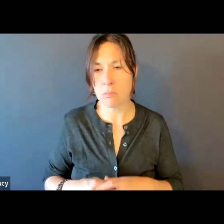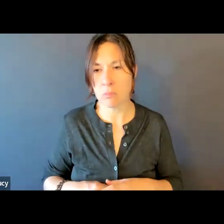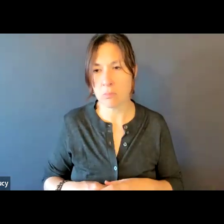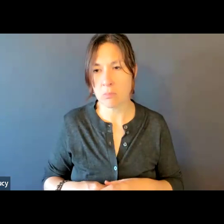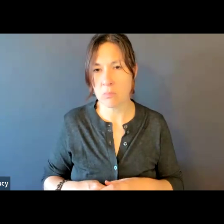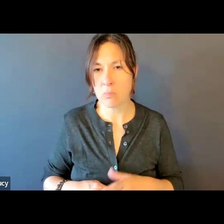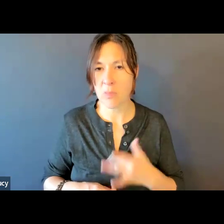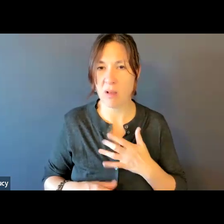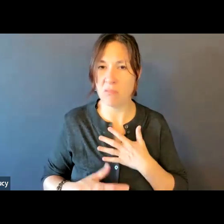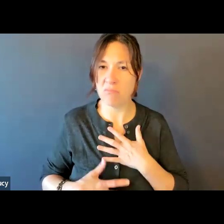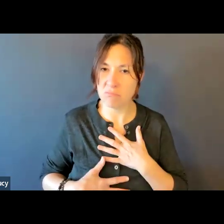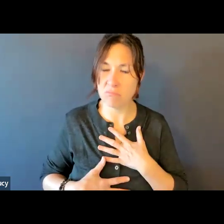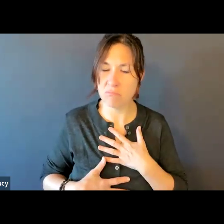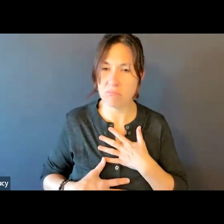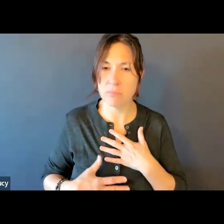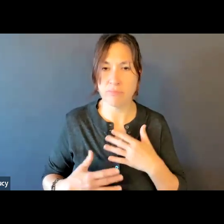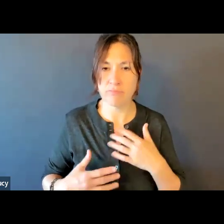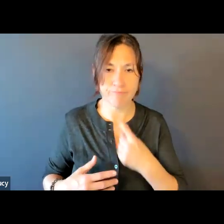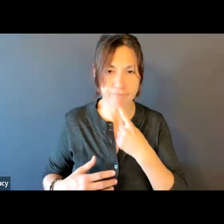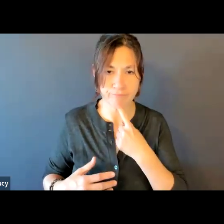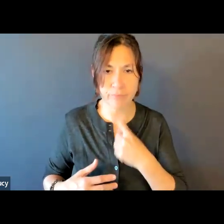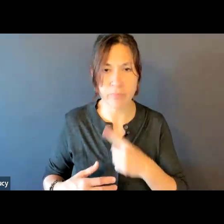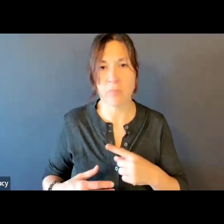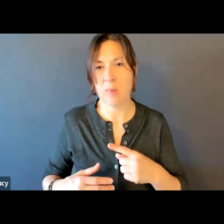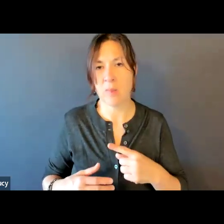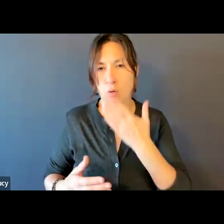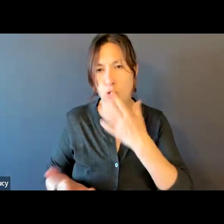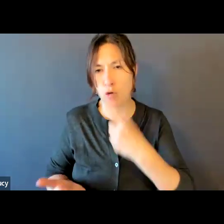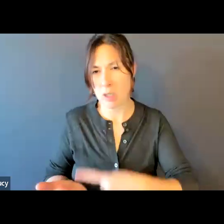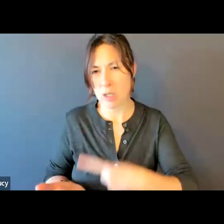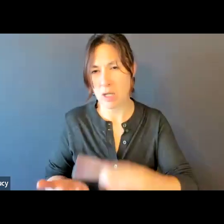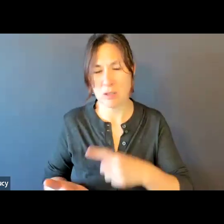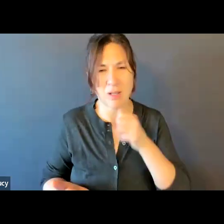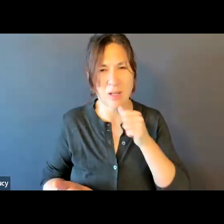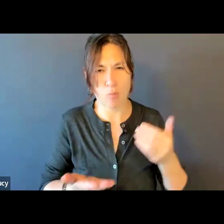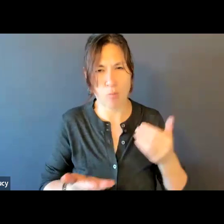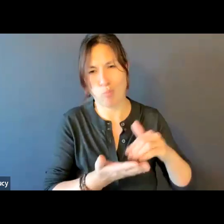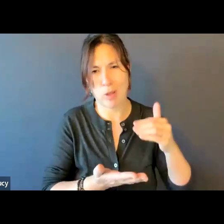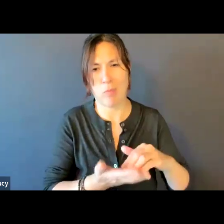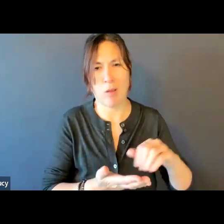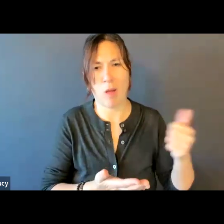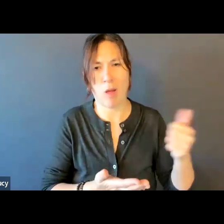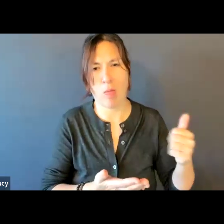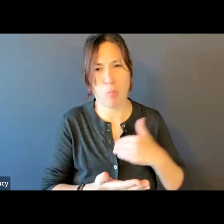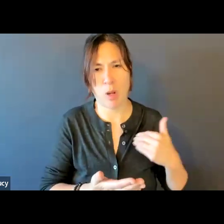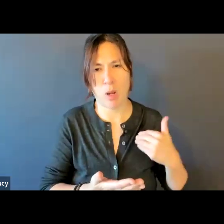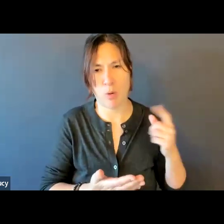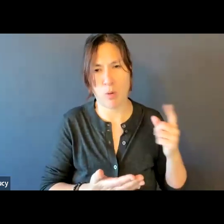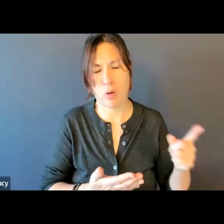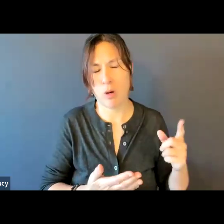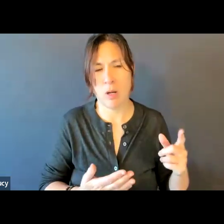have been brought up, so I'll try not to touch on those, though I do have a follow-up to what Dr. Elkins asked